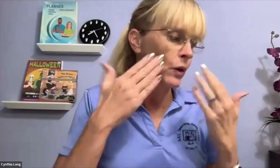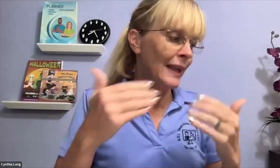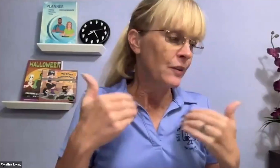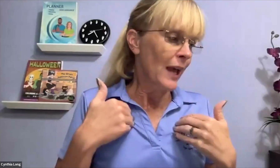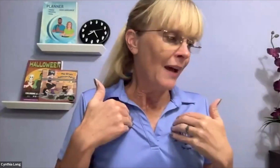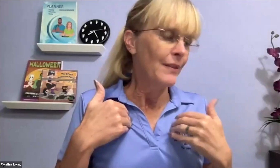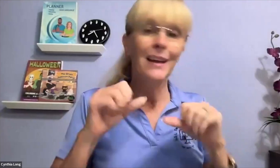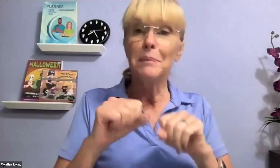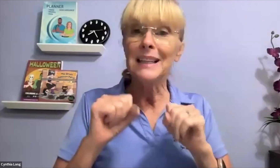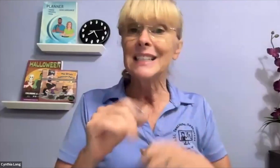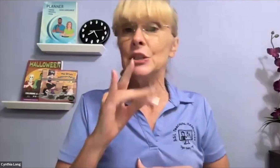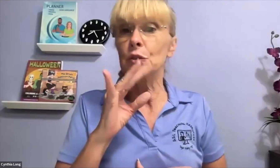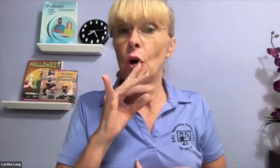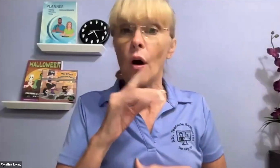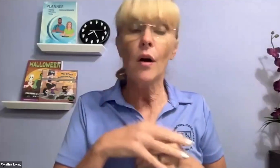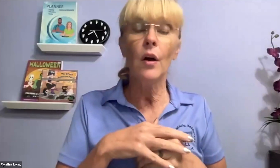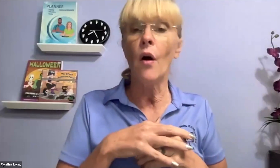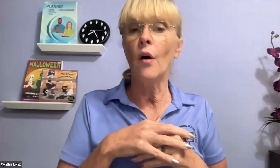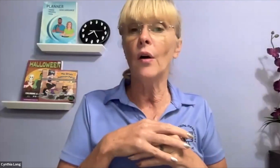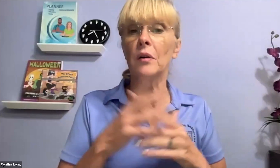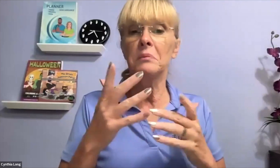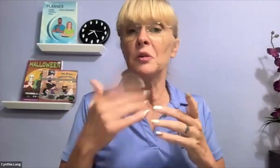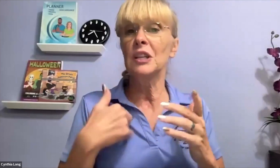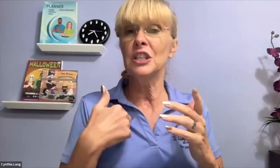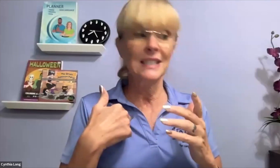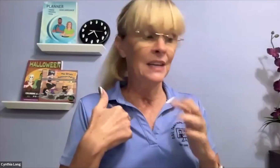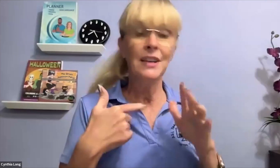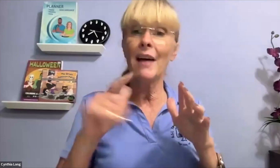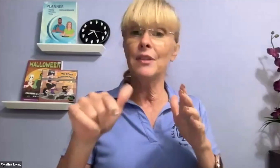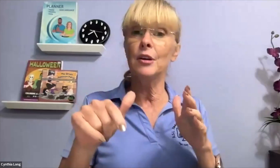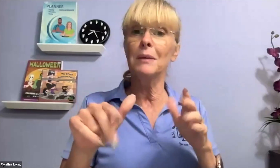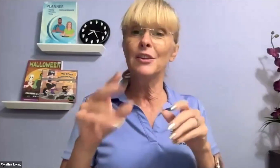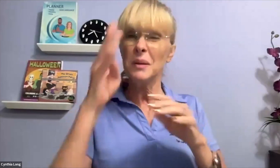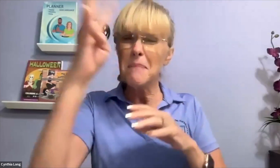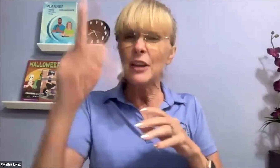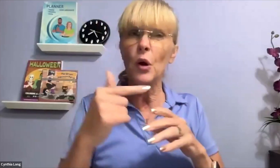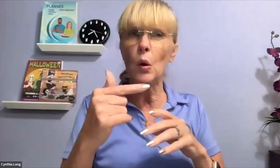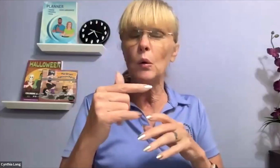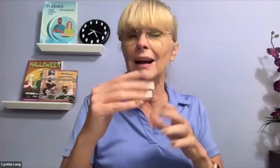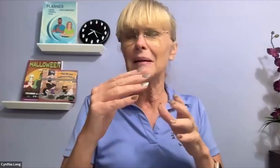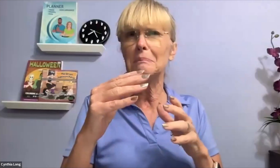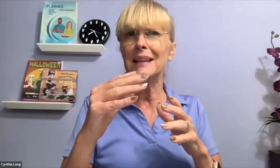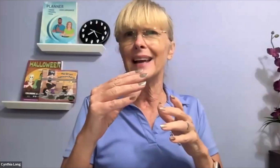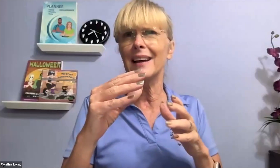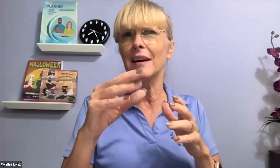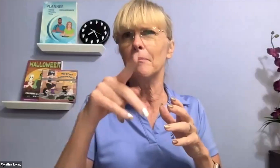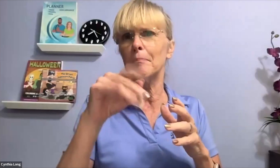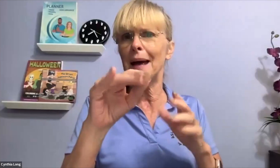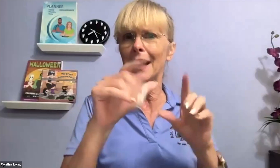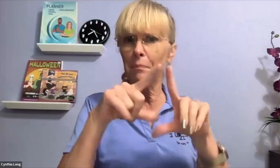they don't have the ability to talk, or you can just even have them. You can make your own